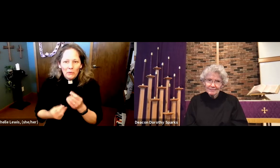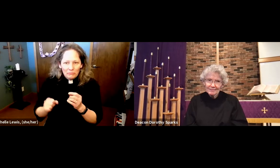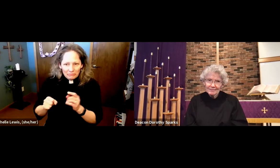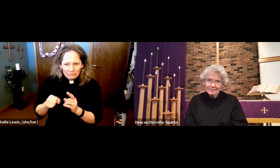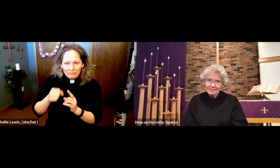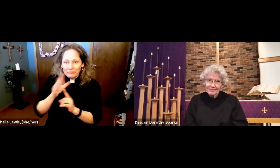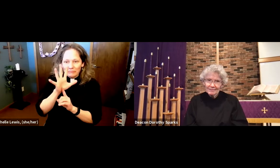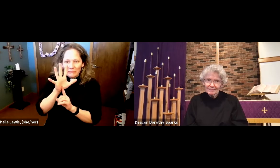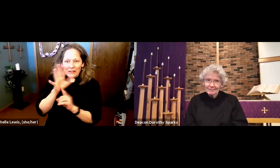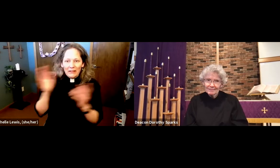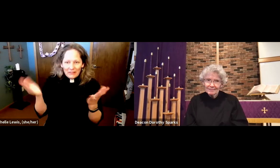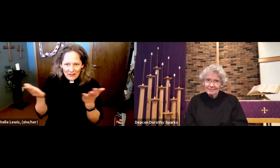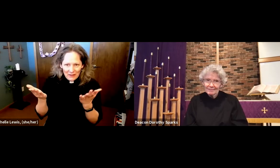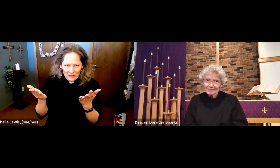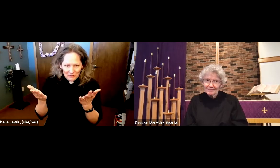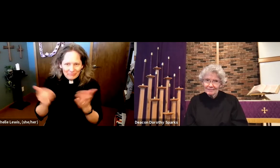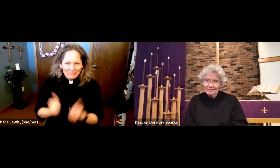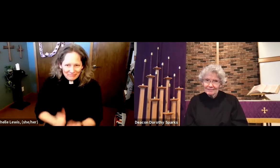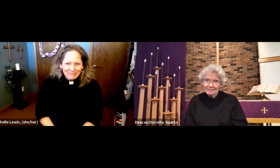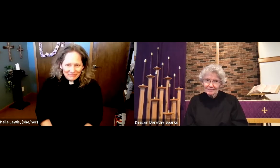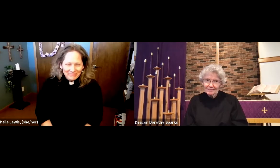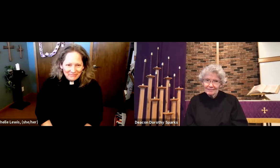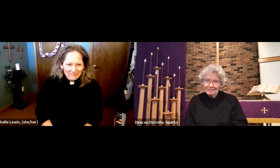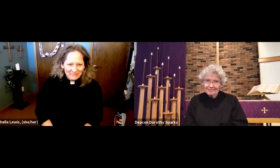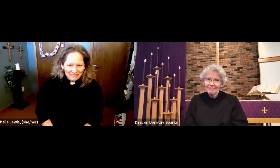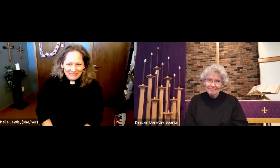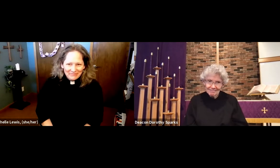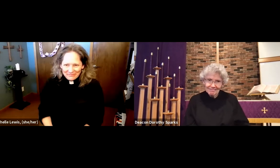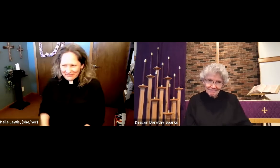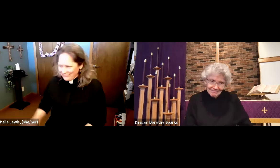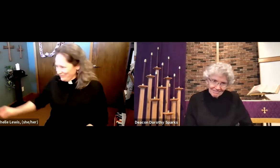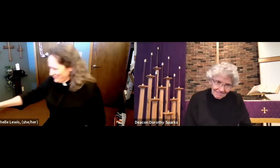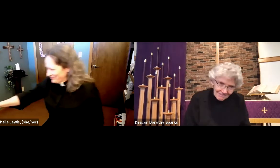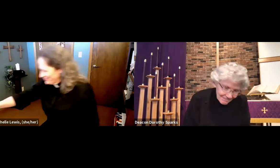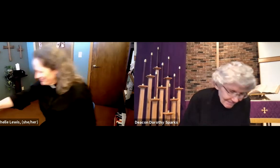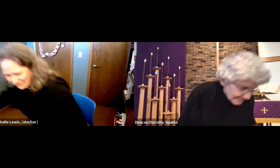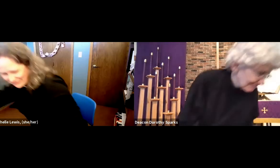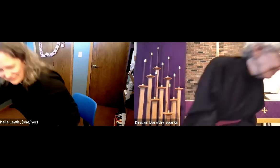And now Dorothy and I will both light a candle as well.